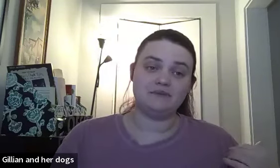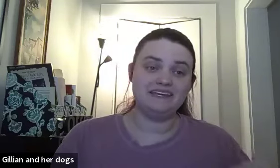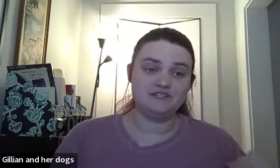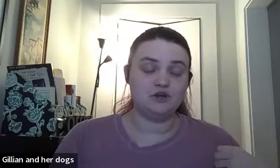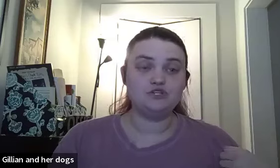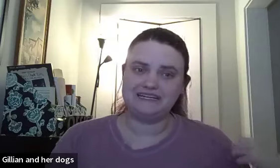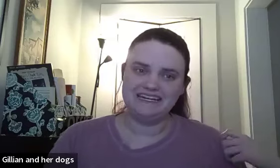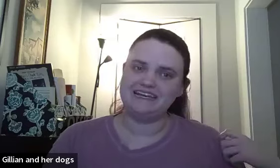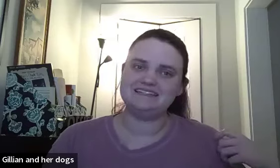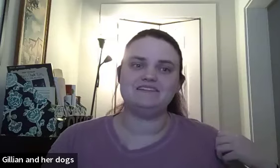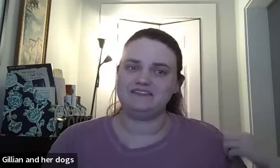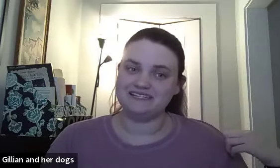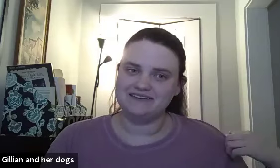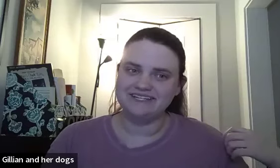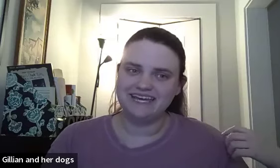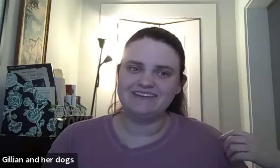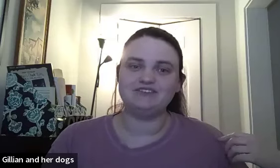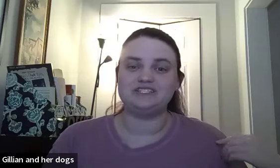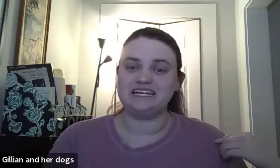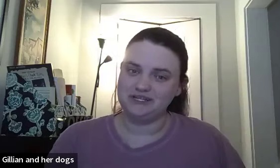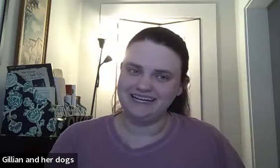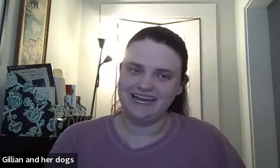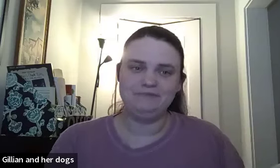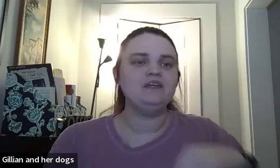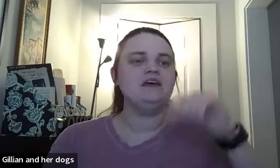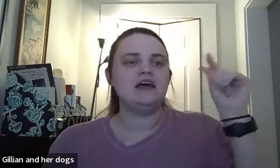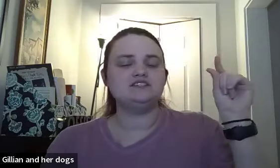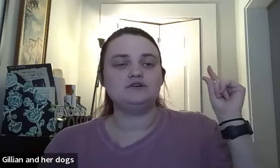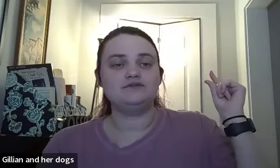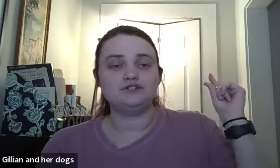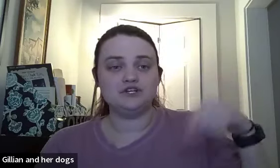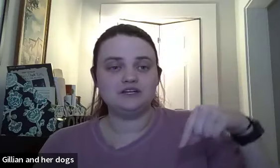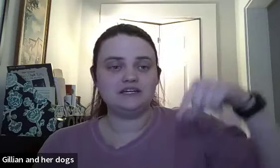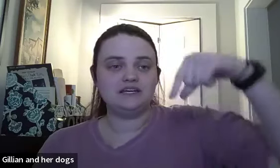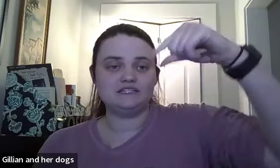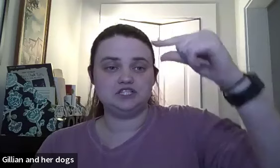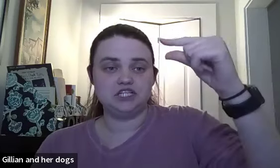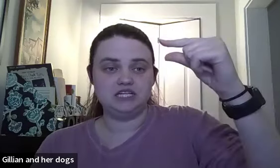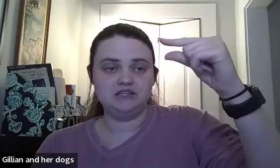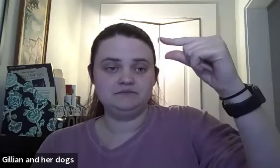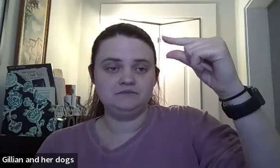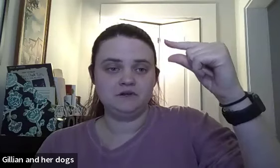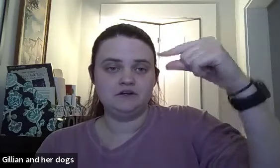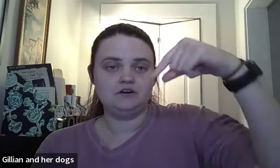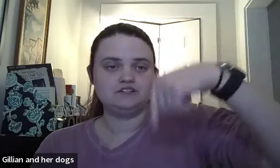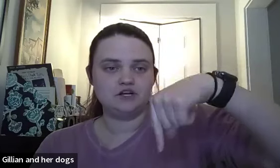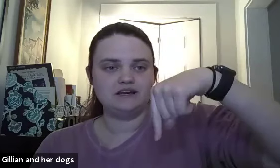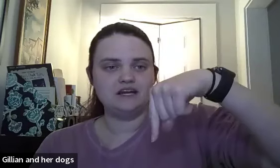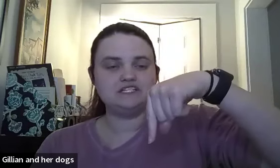lot of my kids will go turkey day instead of like Thanksgiving day. They'll just say turkey day. And so for turkey, it's a G. You're gonna turn it kind of